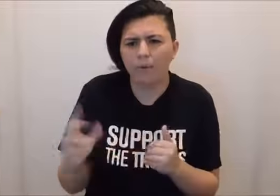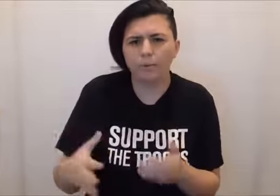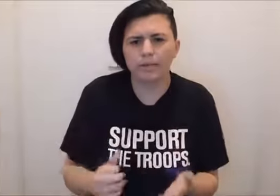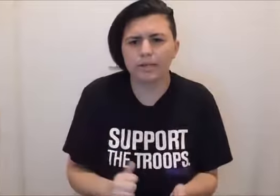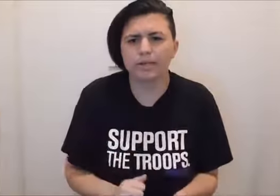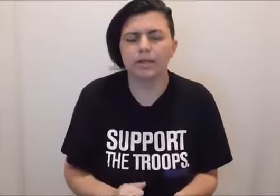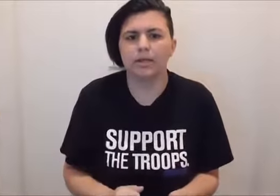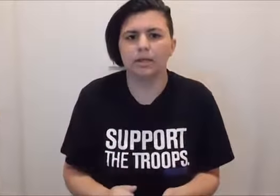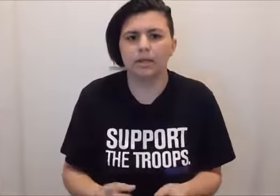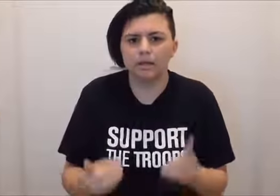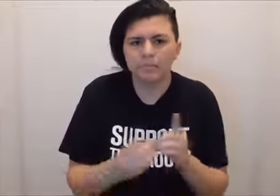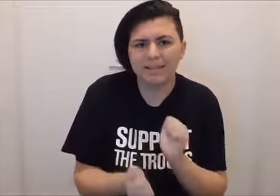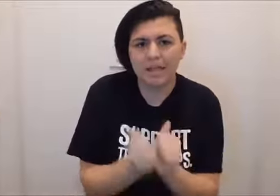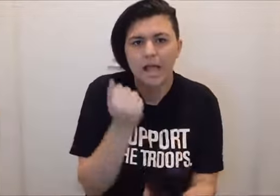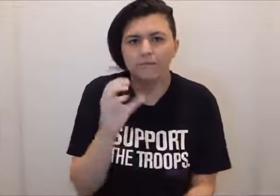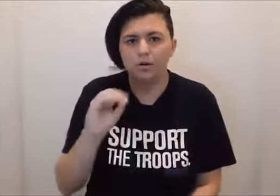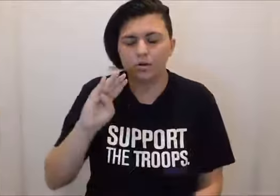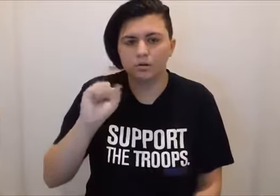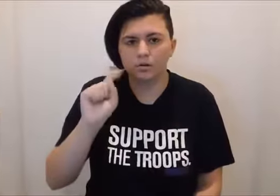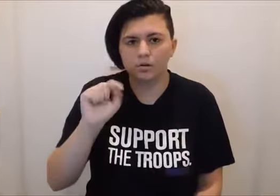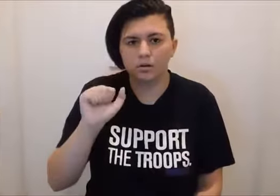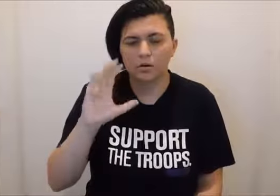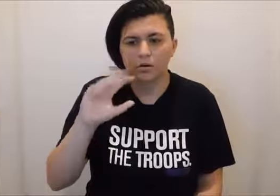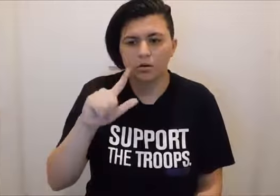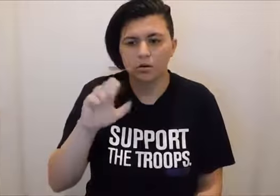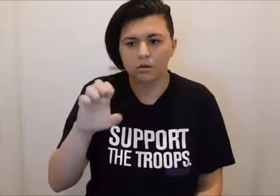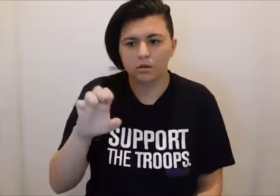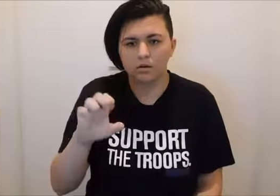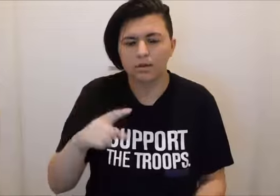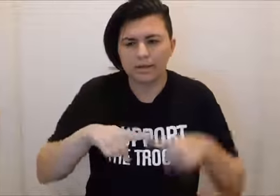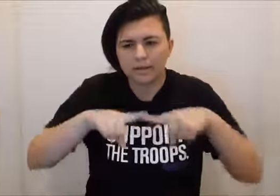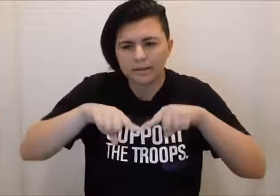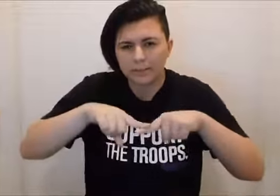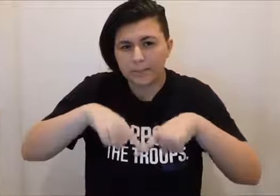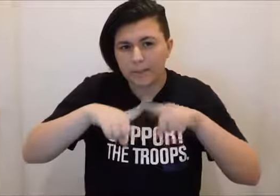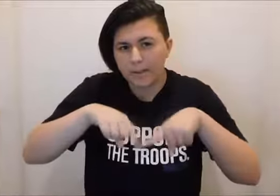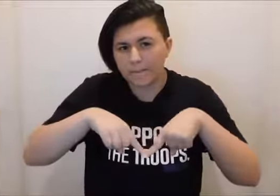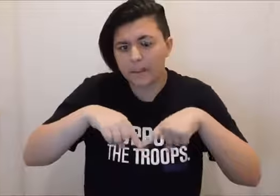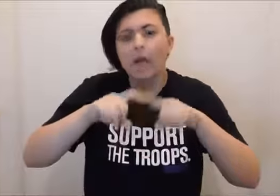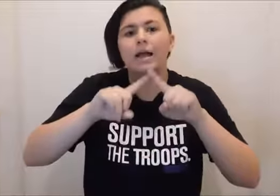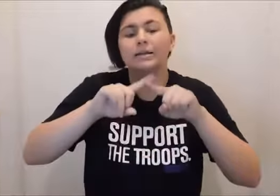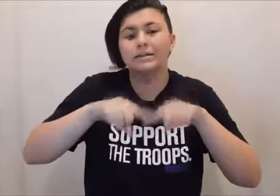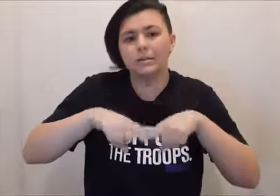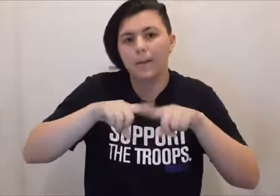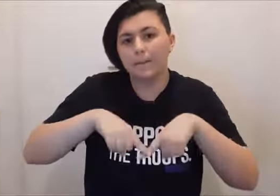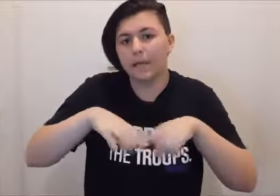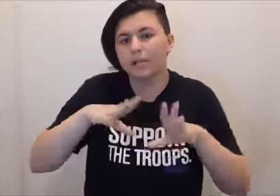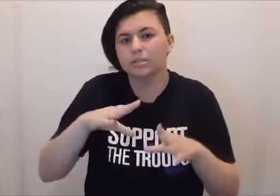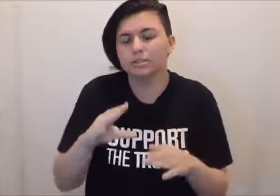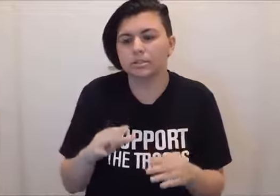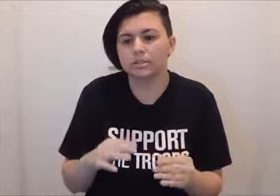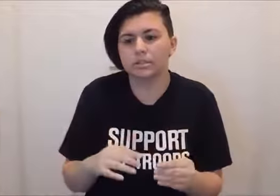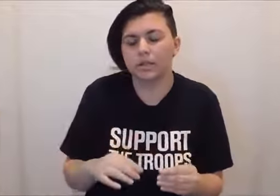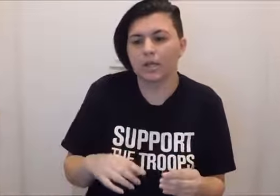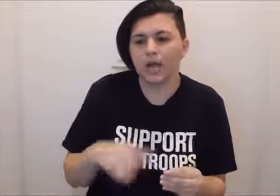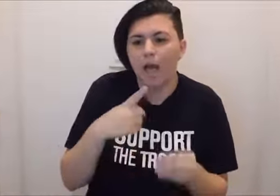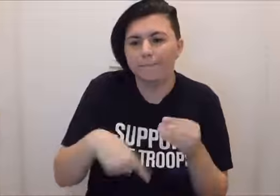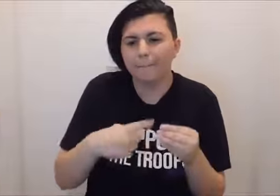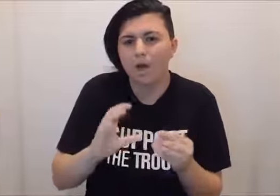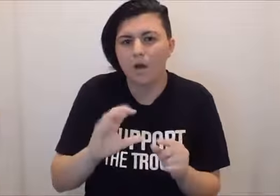the way that he handles each obstacle kind of depends on the cultural differences of the people that he's around. He really has to respect and